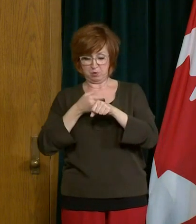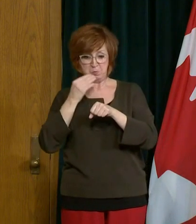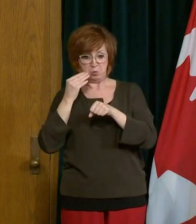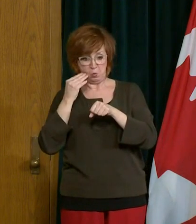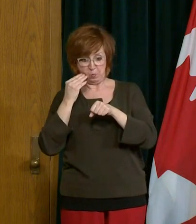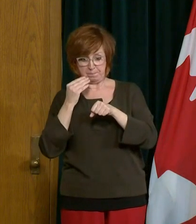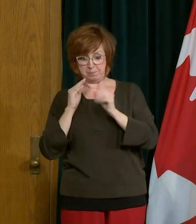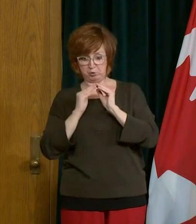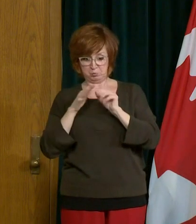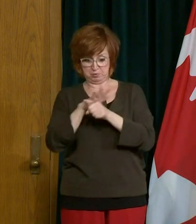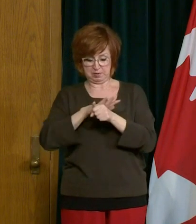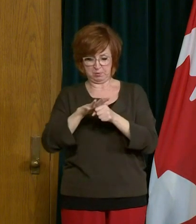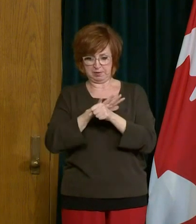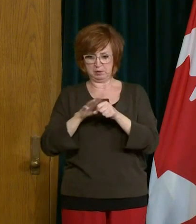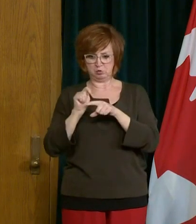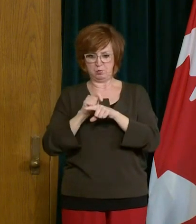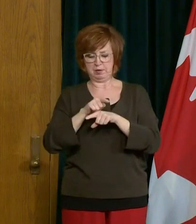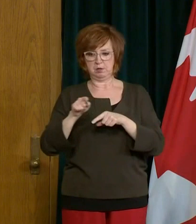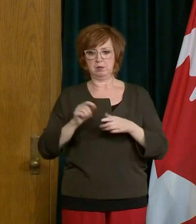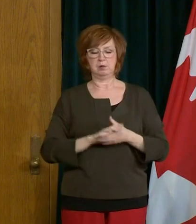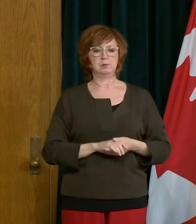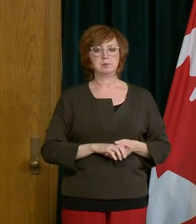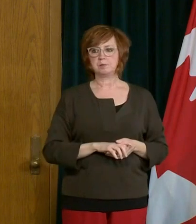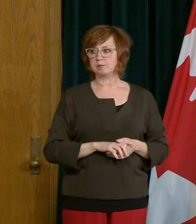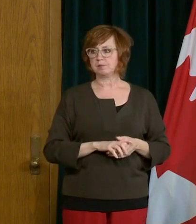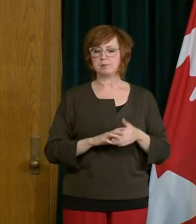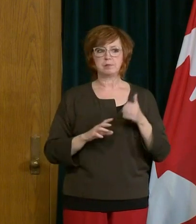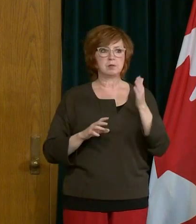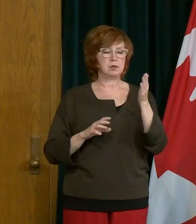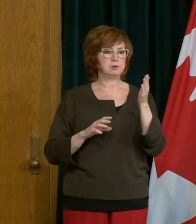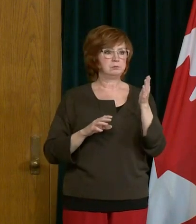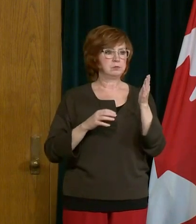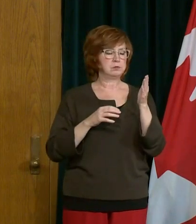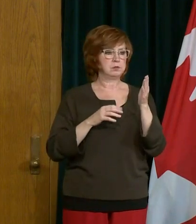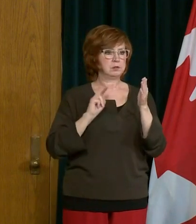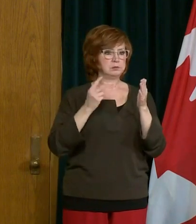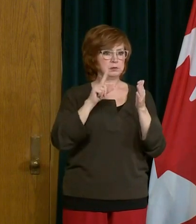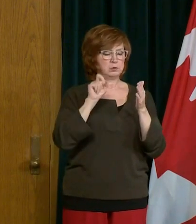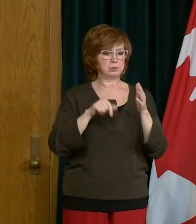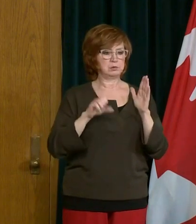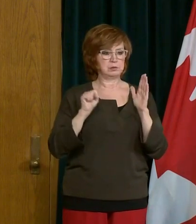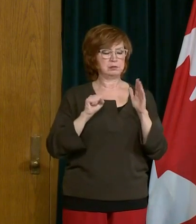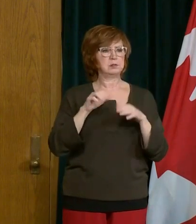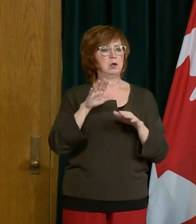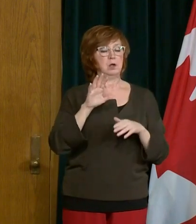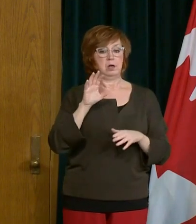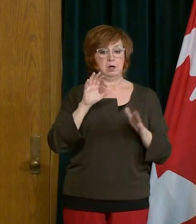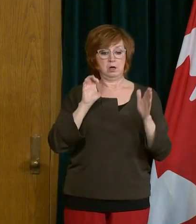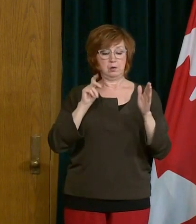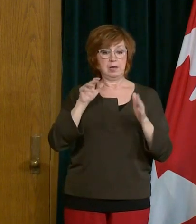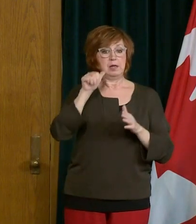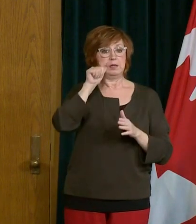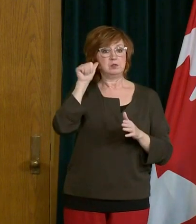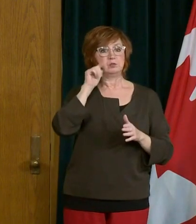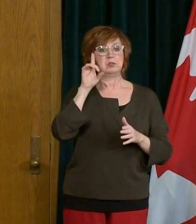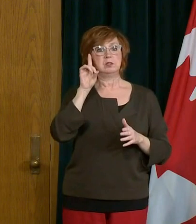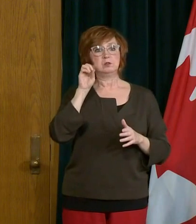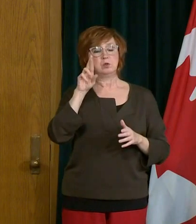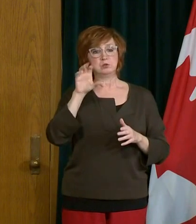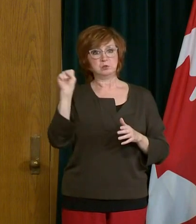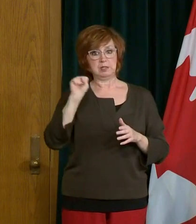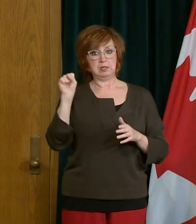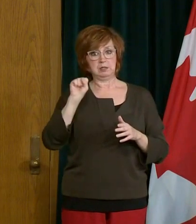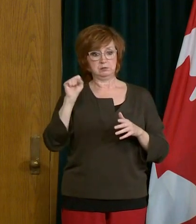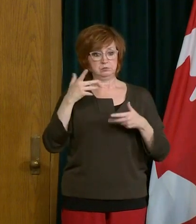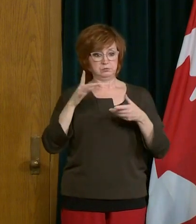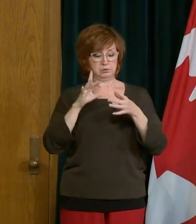northern communities. Follow up, David? Just yesterday, Dr. Shahab was saying that he feels it would be possible to